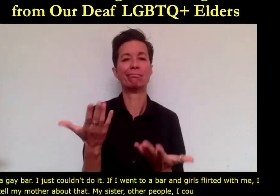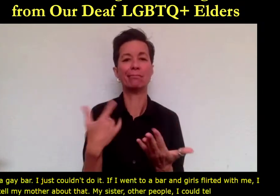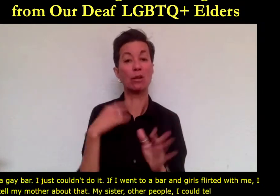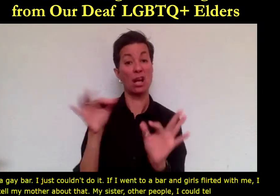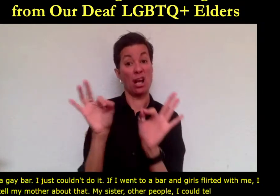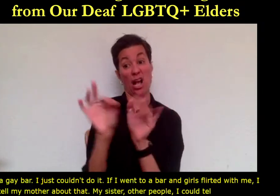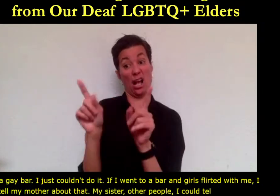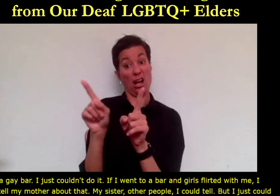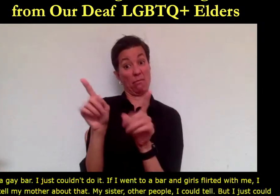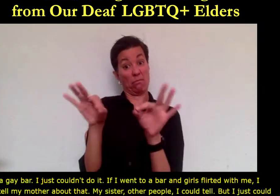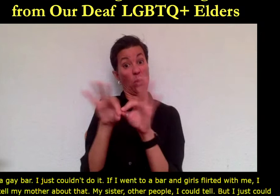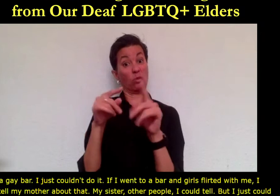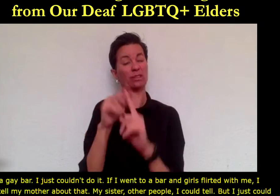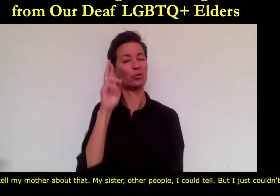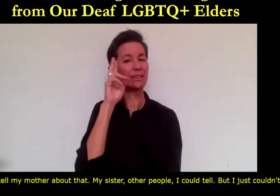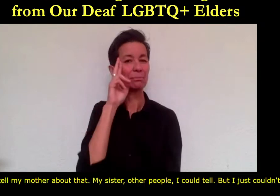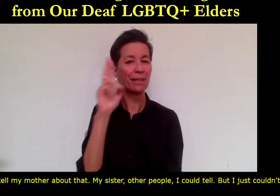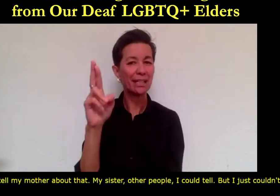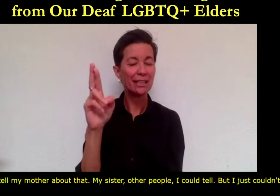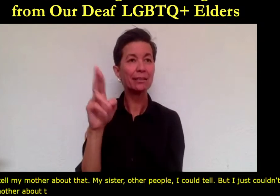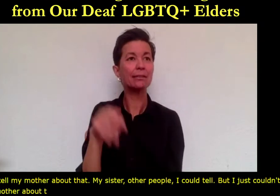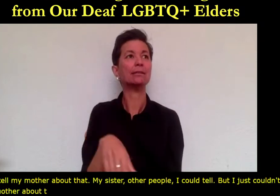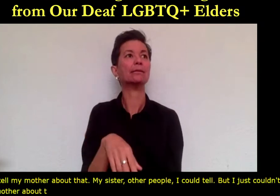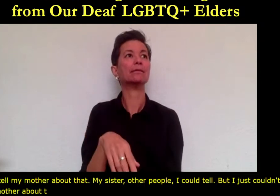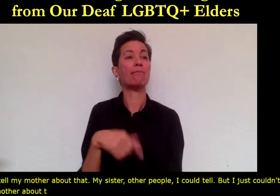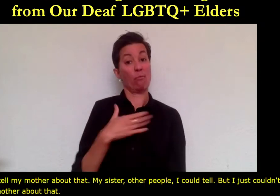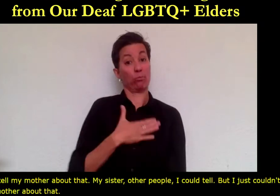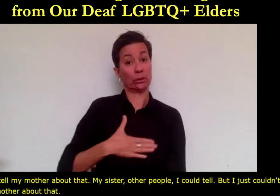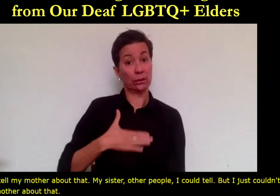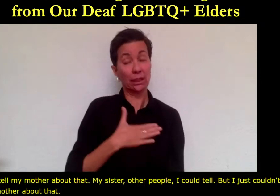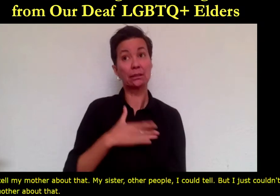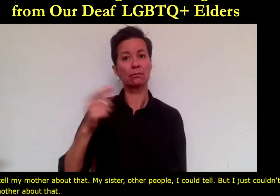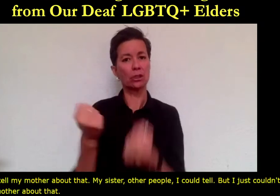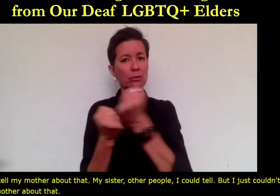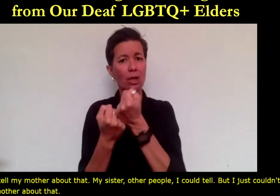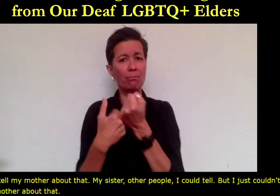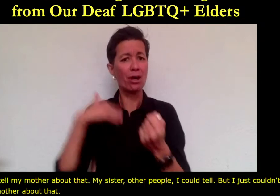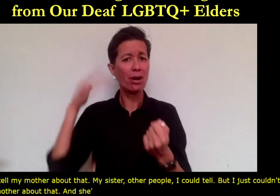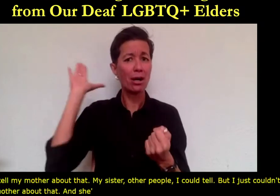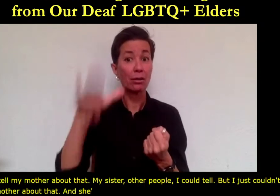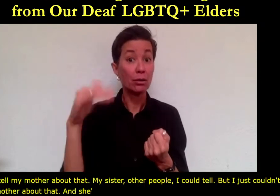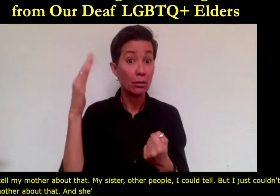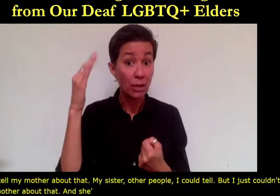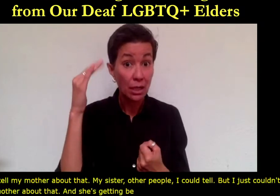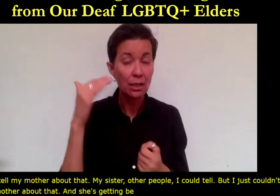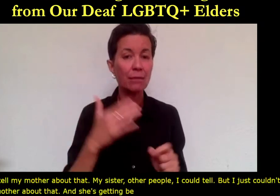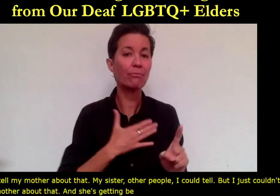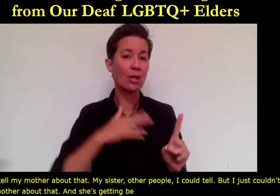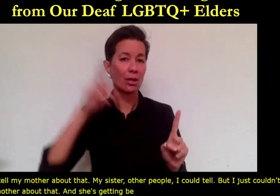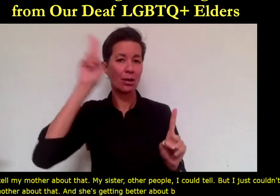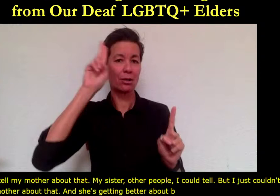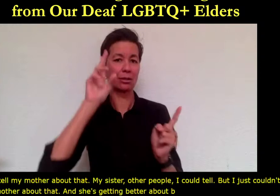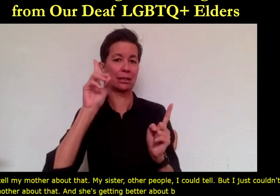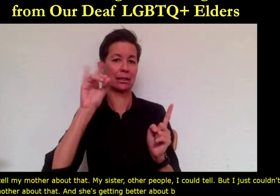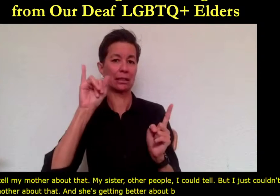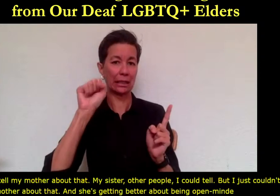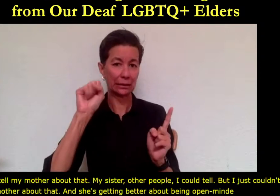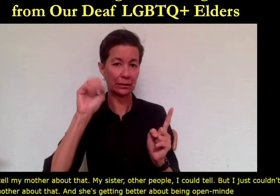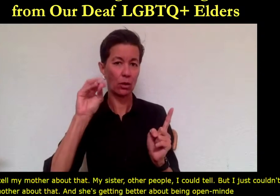and and i don't want to be rude to her about that i'm trying to show her the respect she deserves and and she has been supportive in different ways